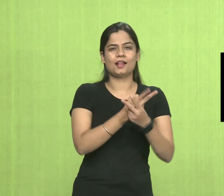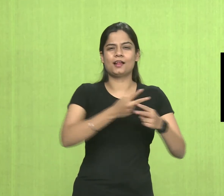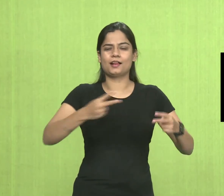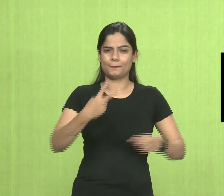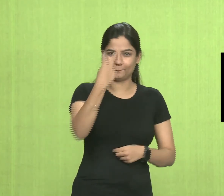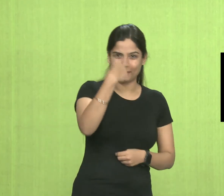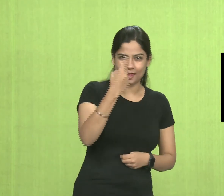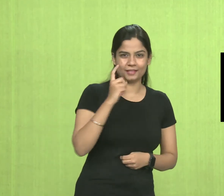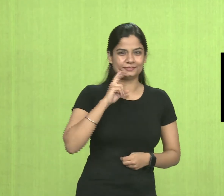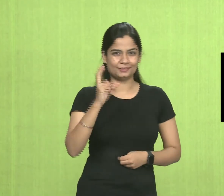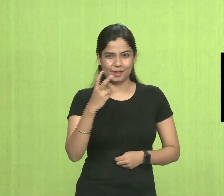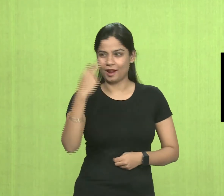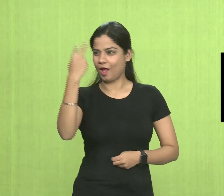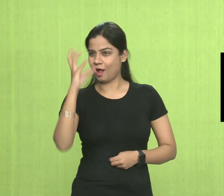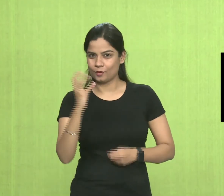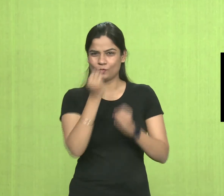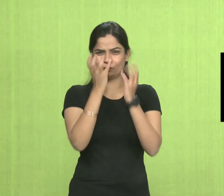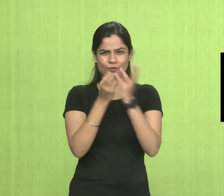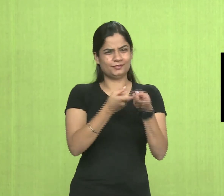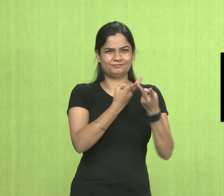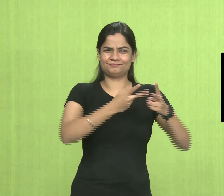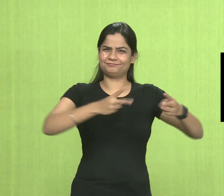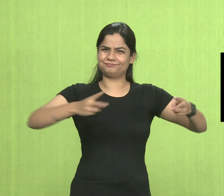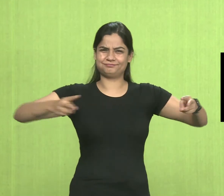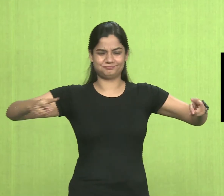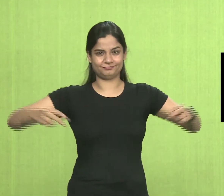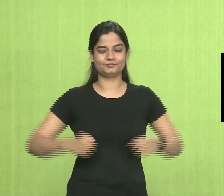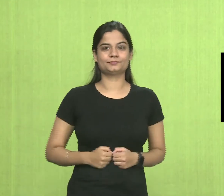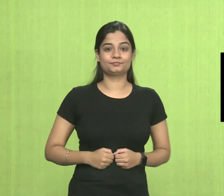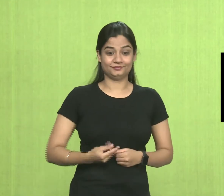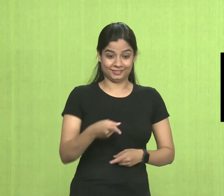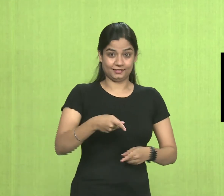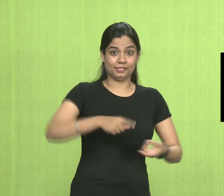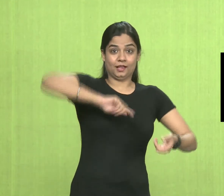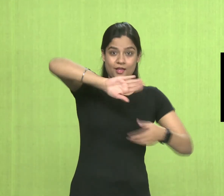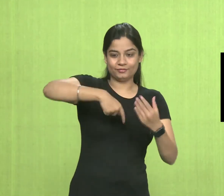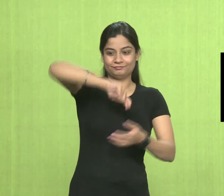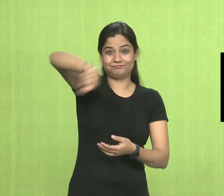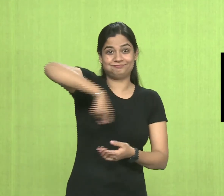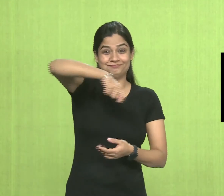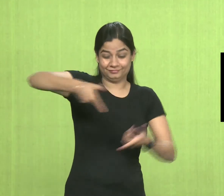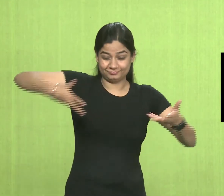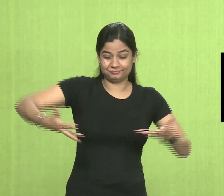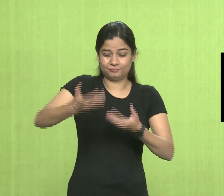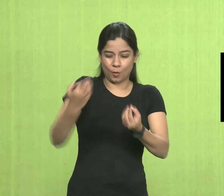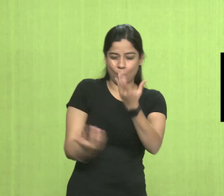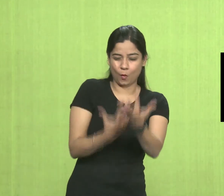Let's discuss about different vegetables. While they are getting cooked, their nutrients get lost